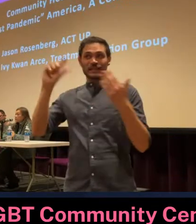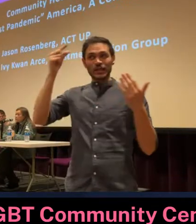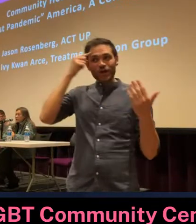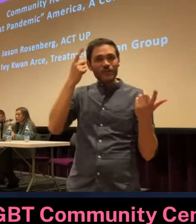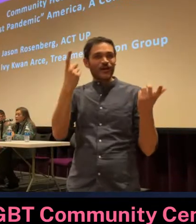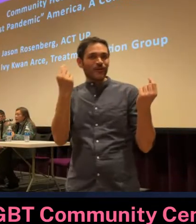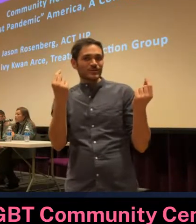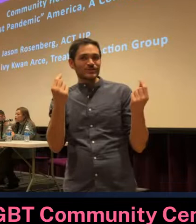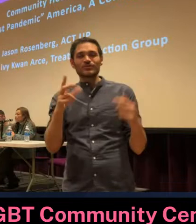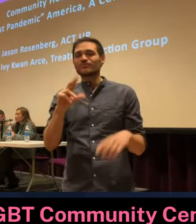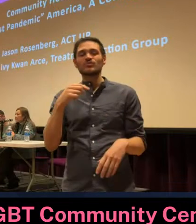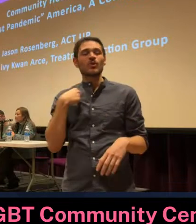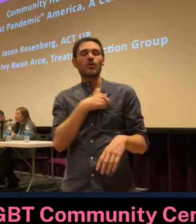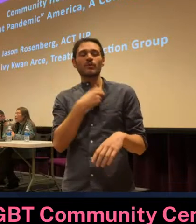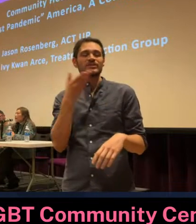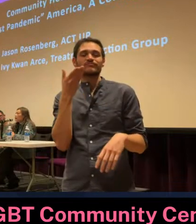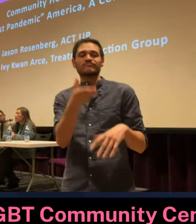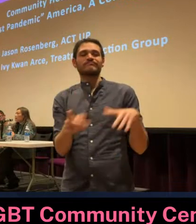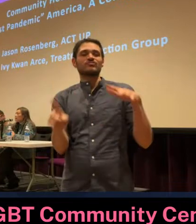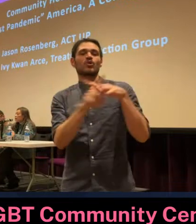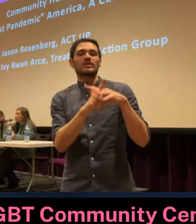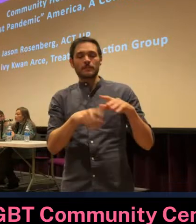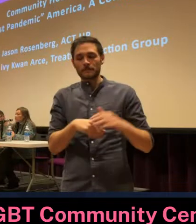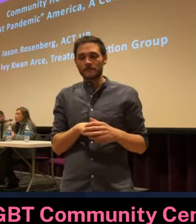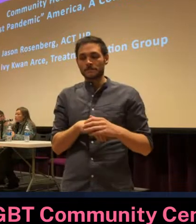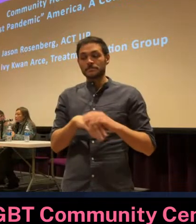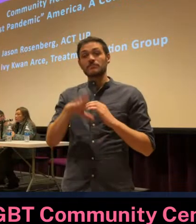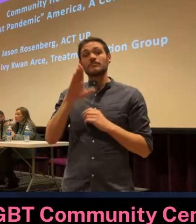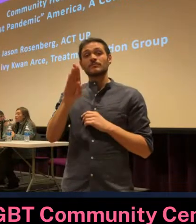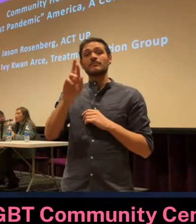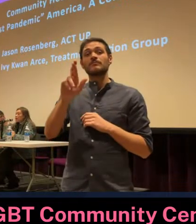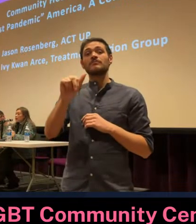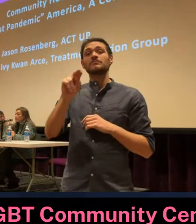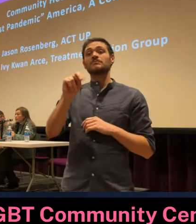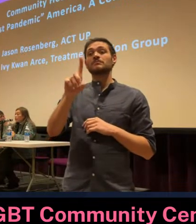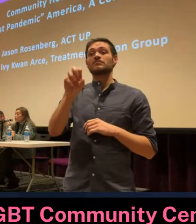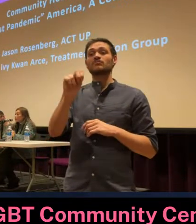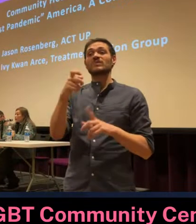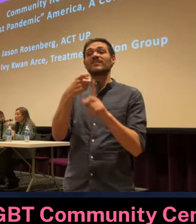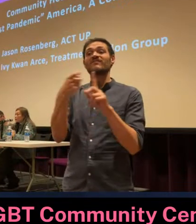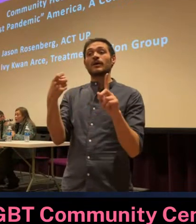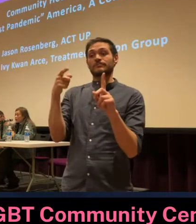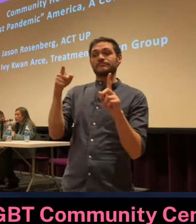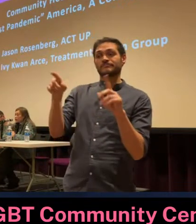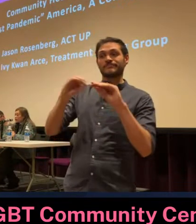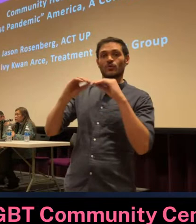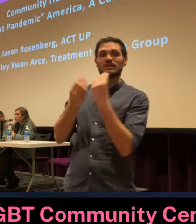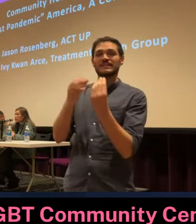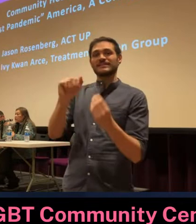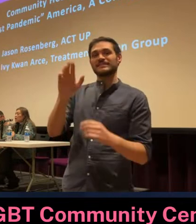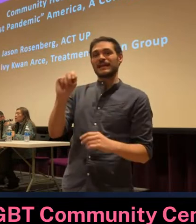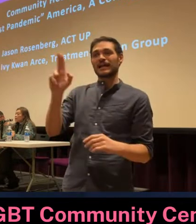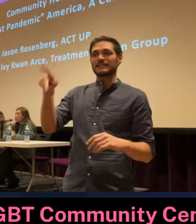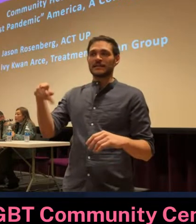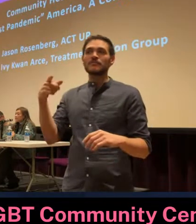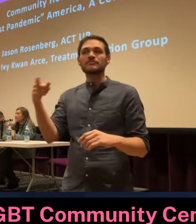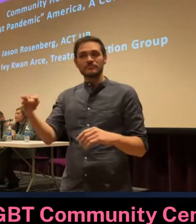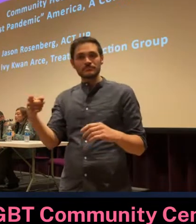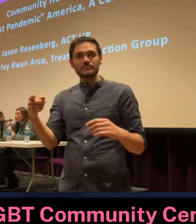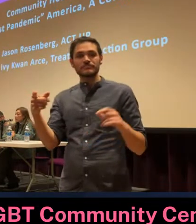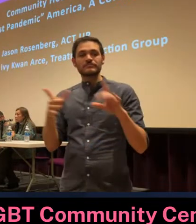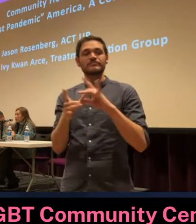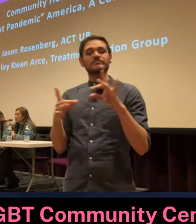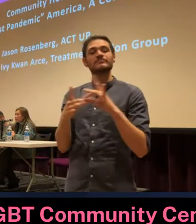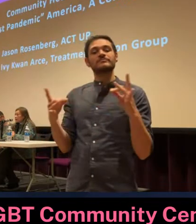Brandon, who's not here, also from ACT UP, had the brilliance to say, not only we want it for Pride in New York City, Pride is